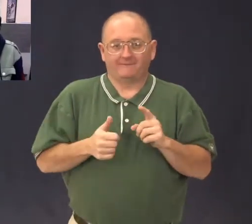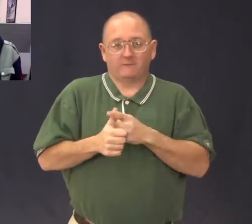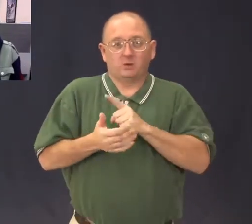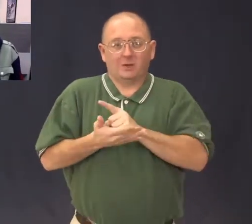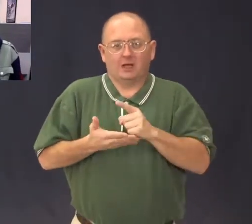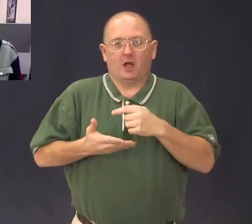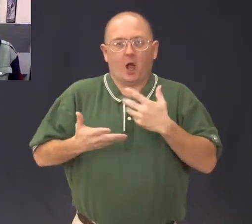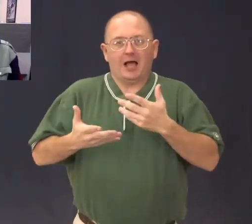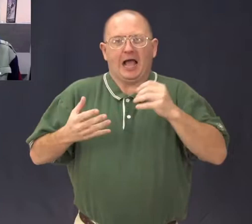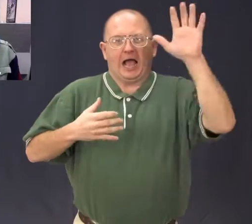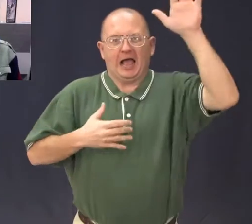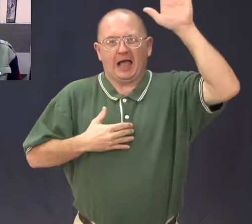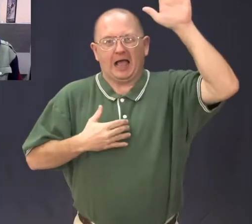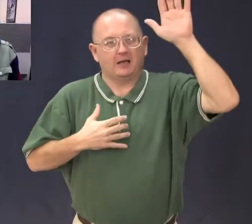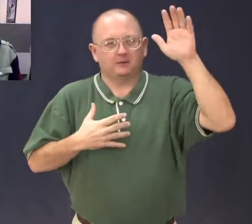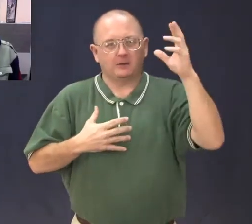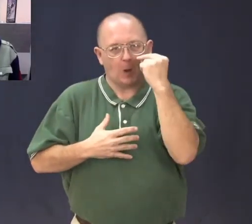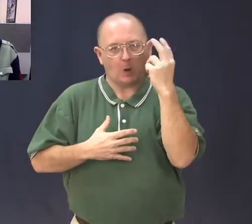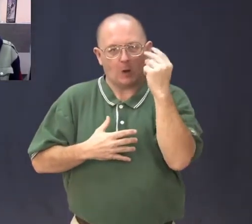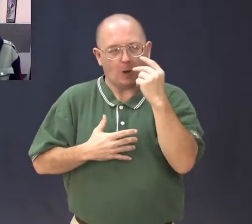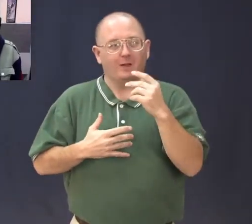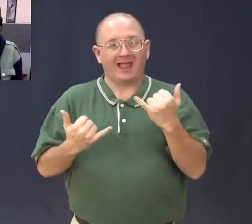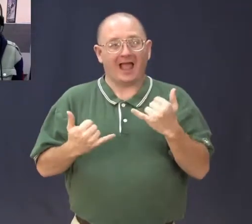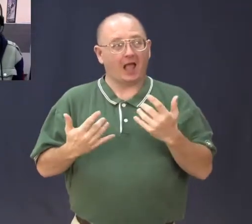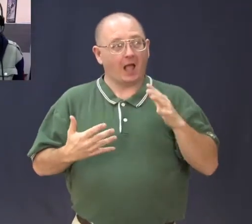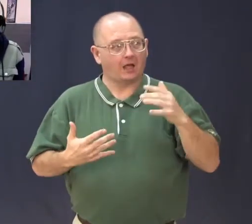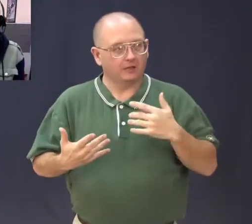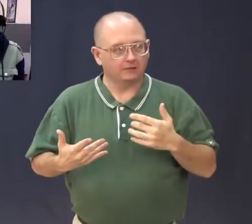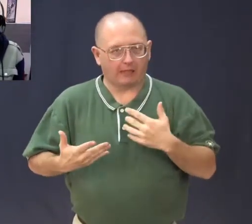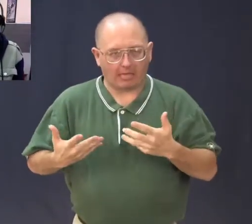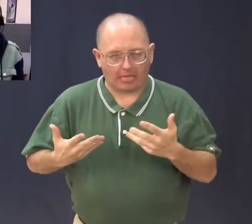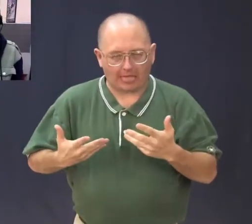when it was my turn to talk, all I could really say was, oh, my name is Bobby, and I don't know.